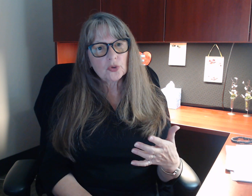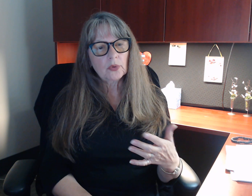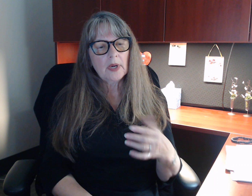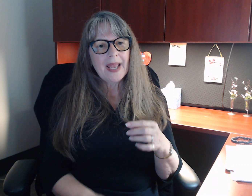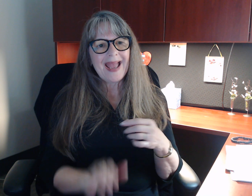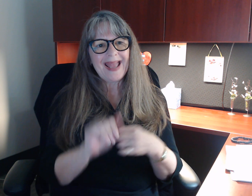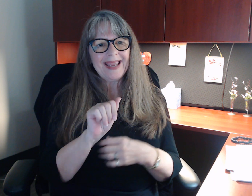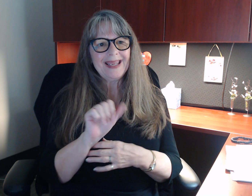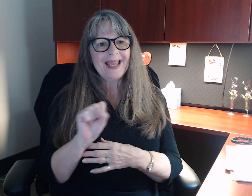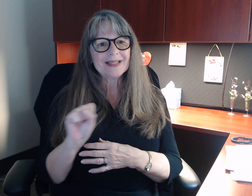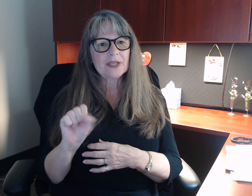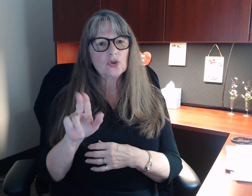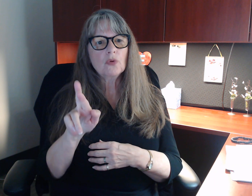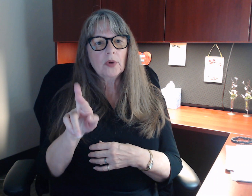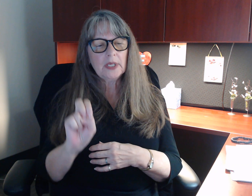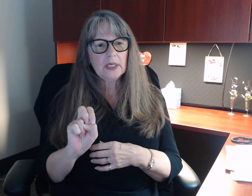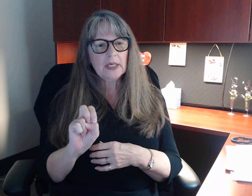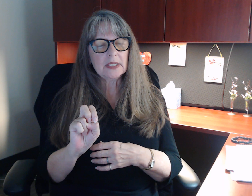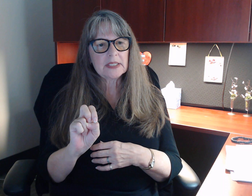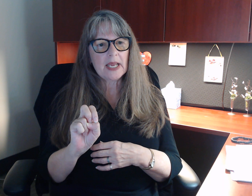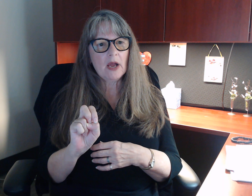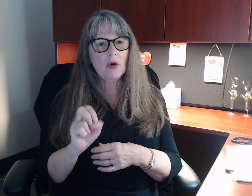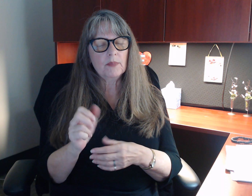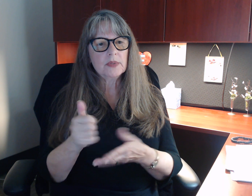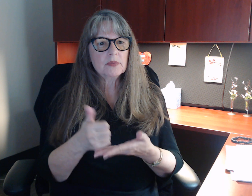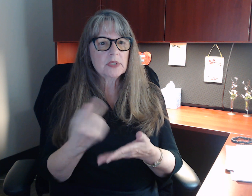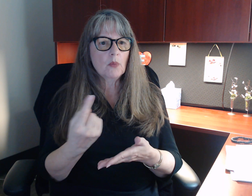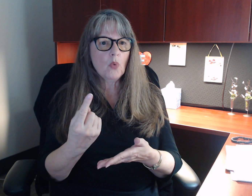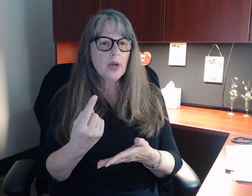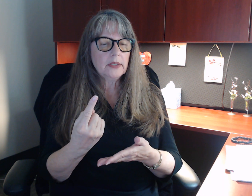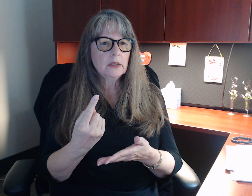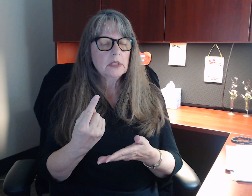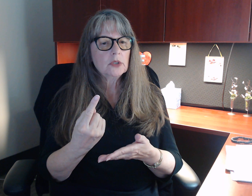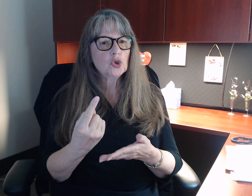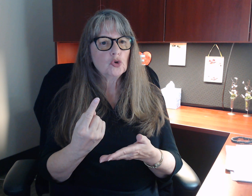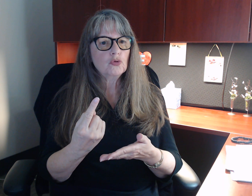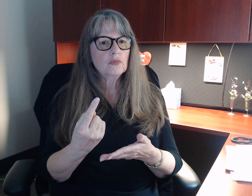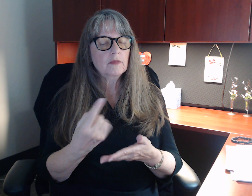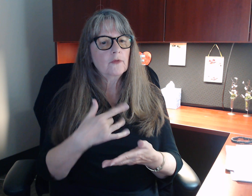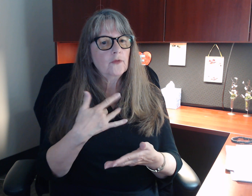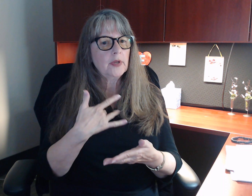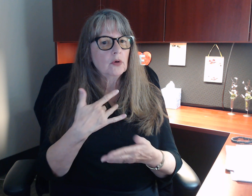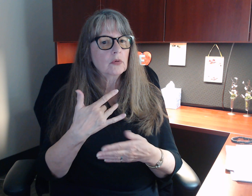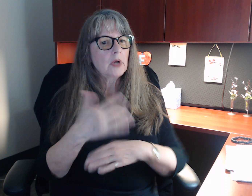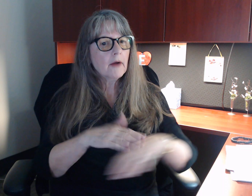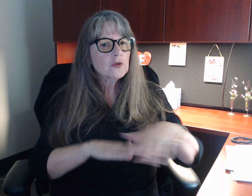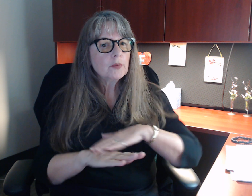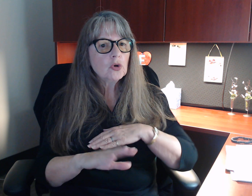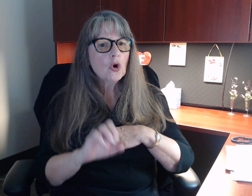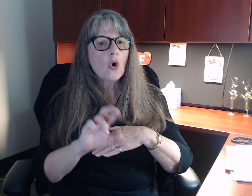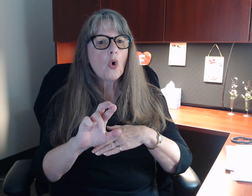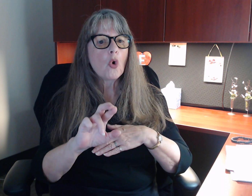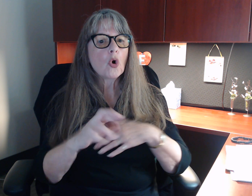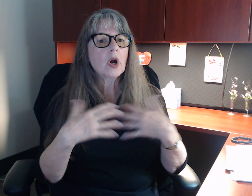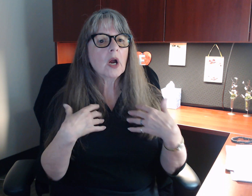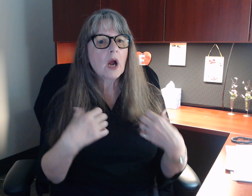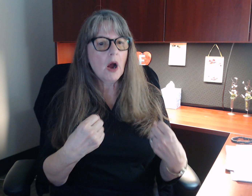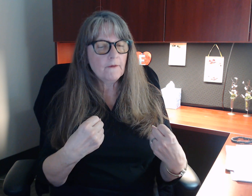assure. A-S-S-U-R-E is to help someone to feel comfortable or